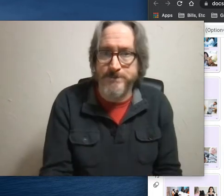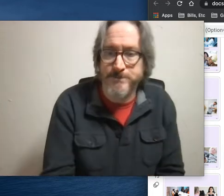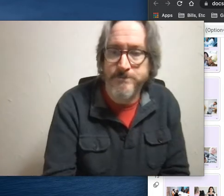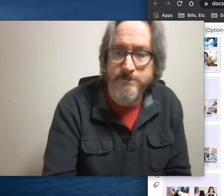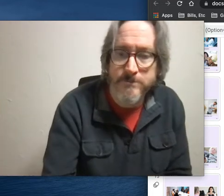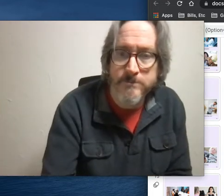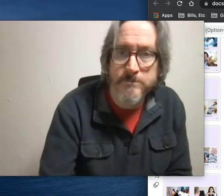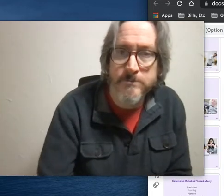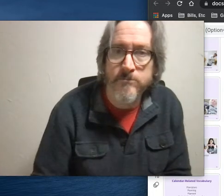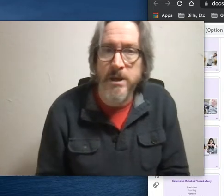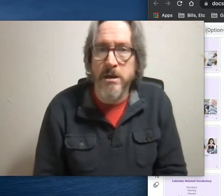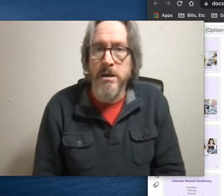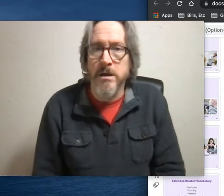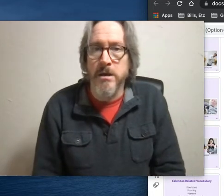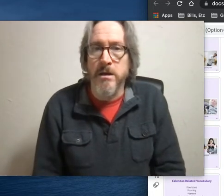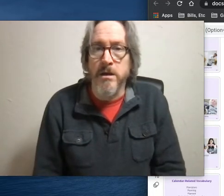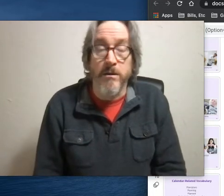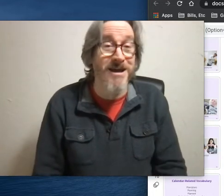change.